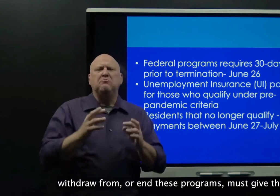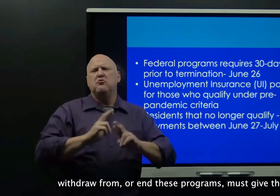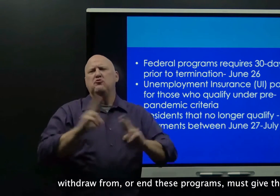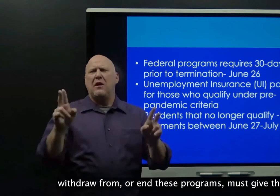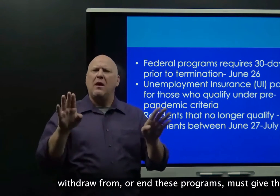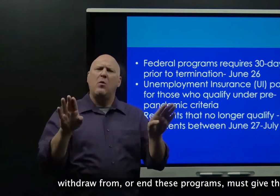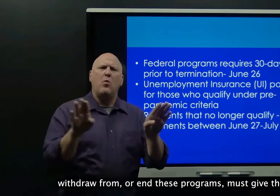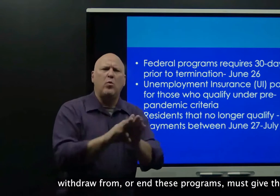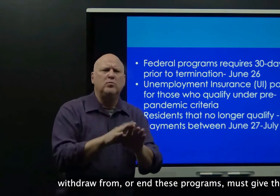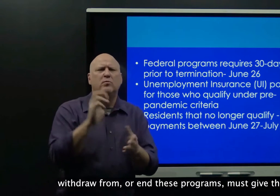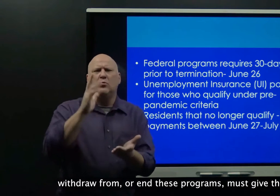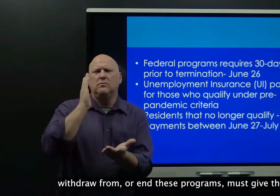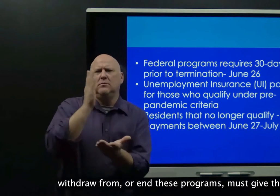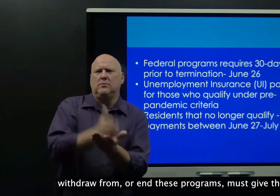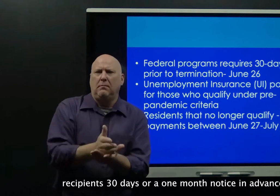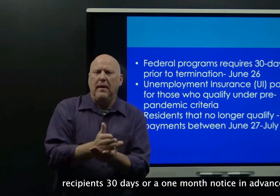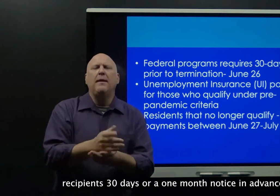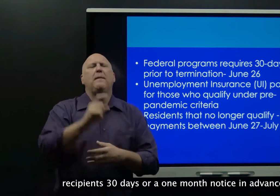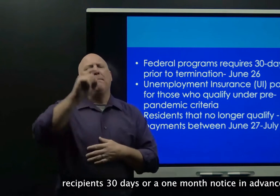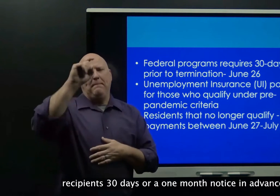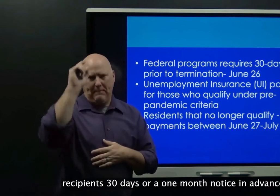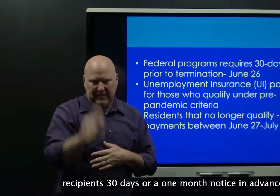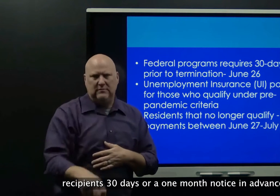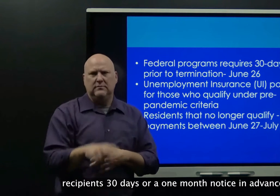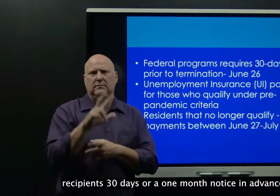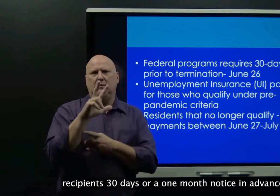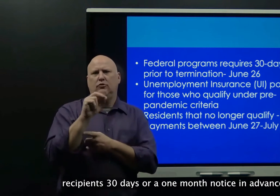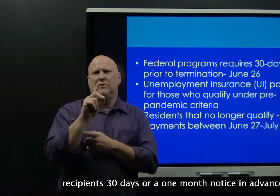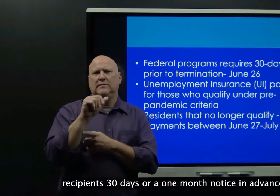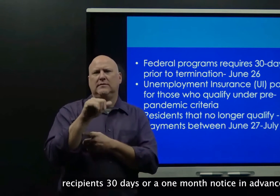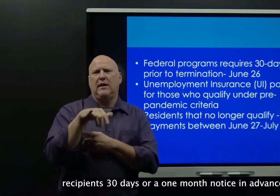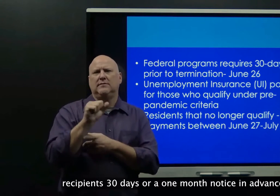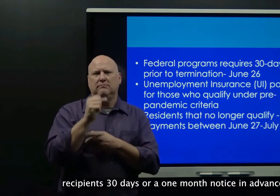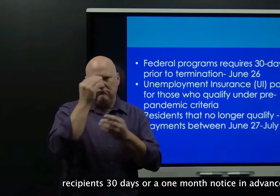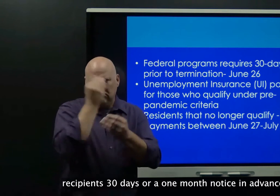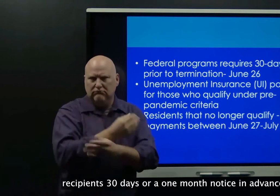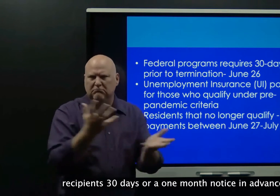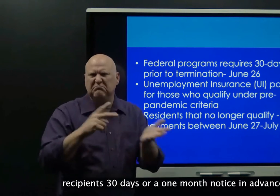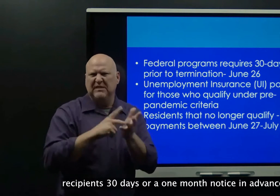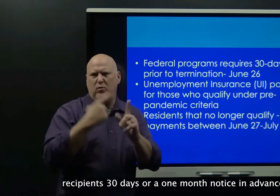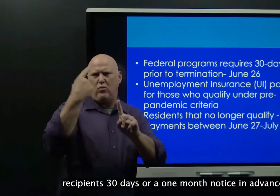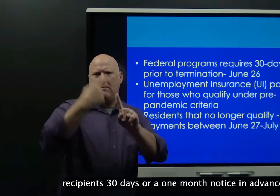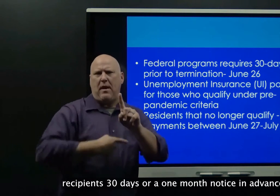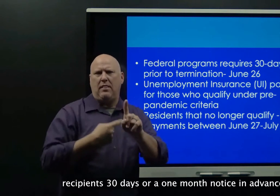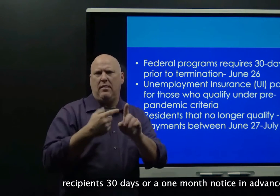programs must give their recipients 30 days or a 1 month notice in advance.